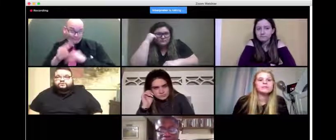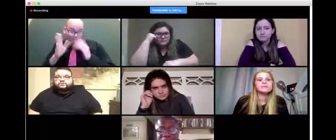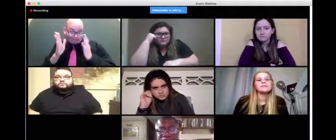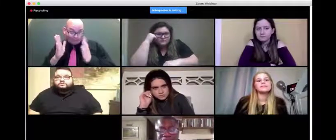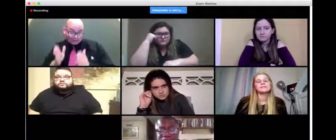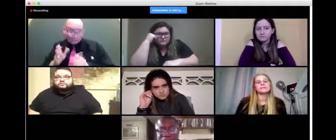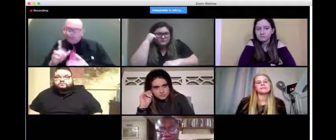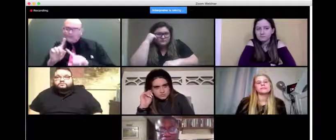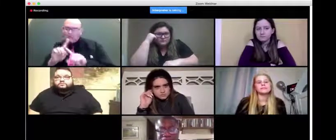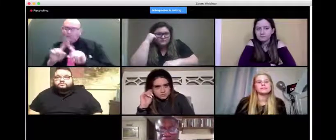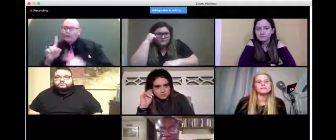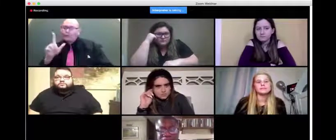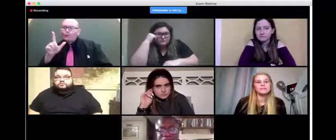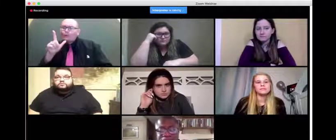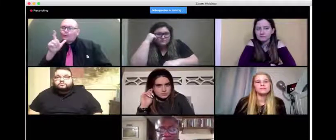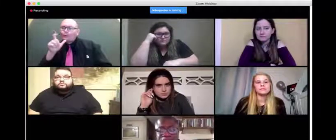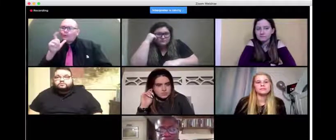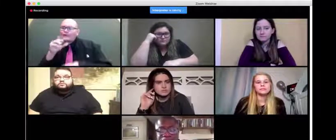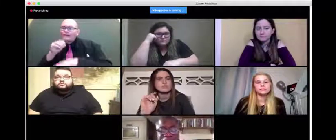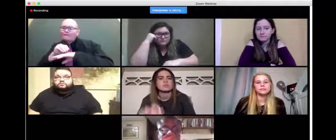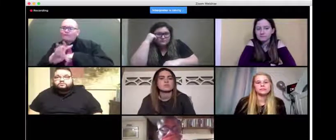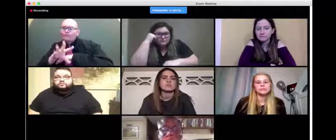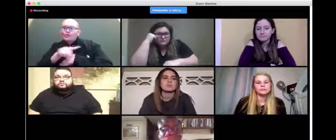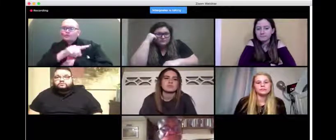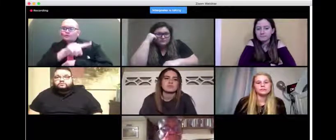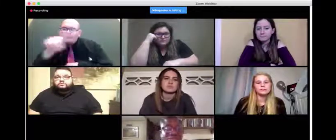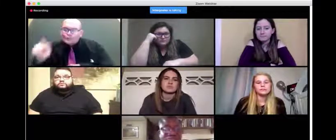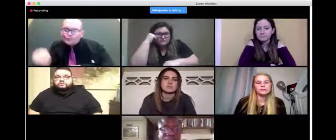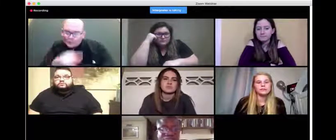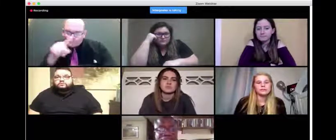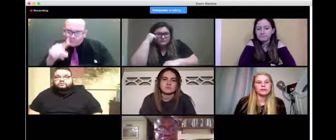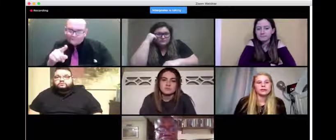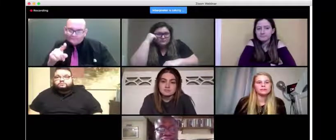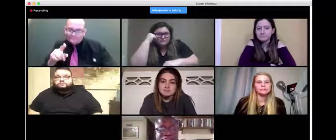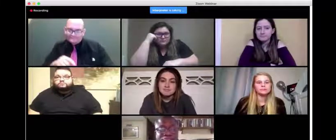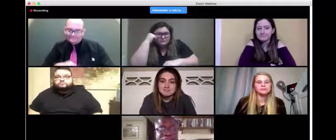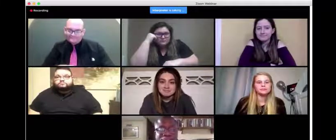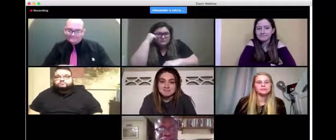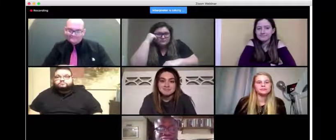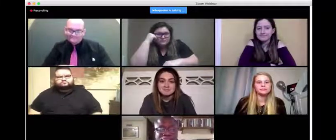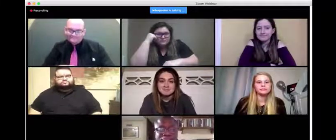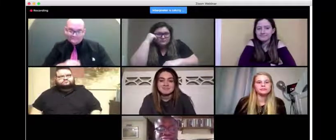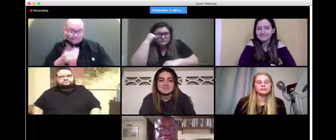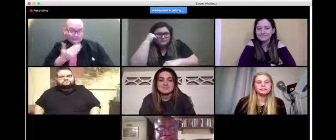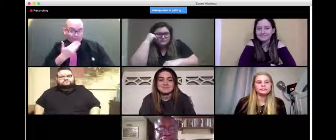but who influenced you? I think that's a good question. Who influenced you?